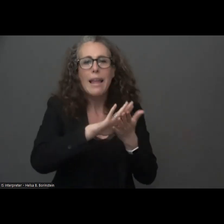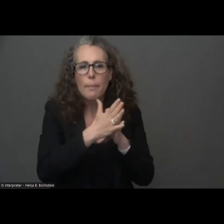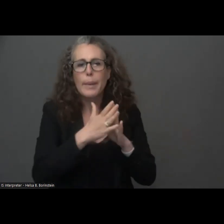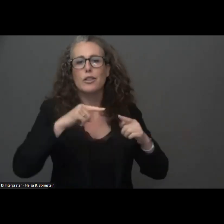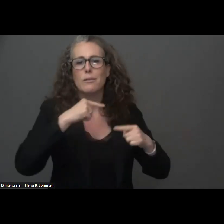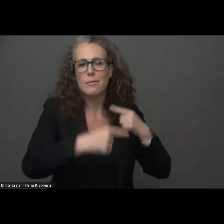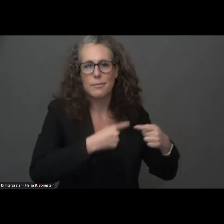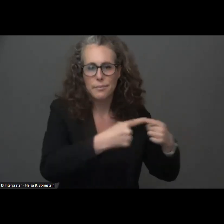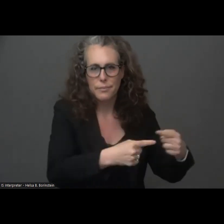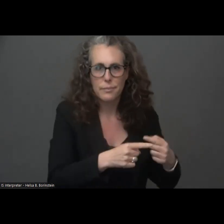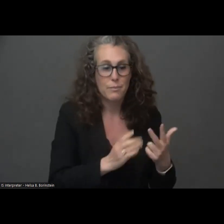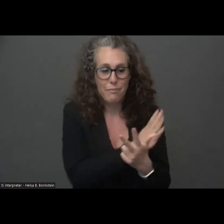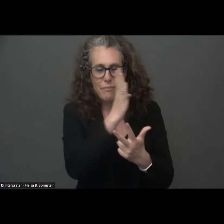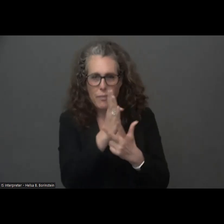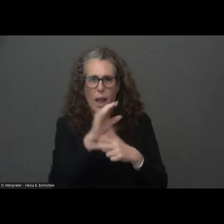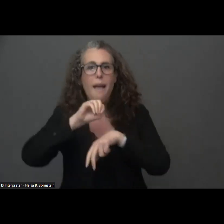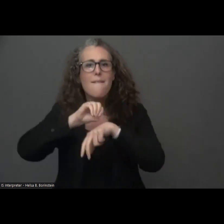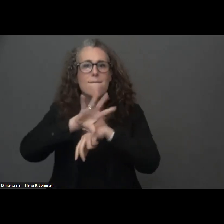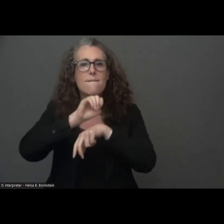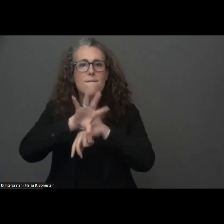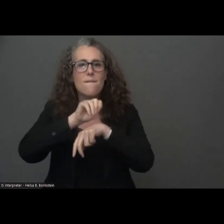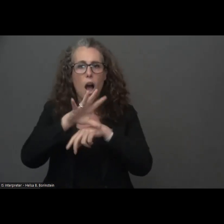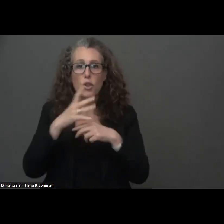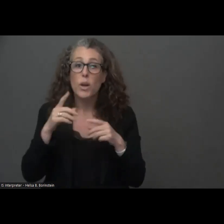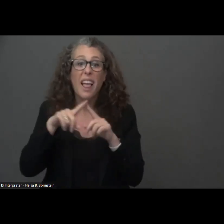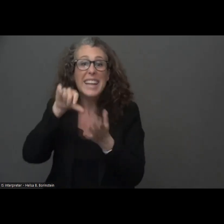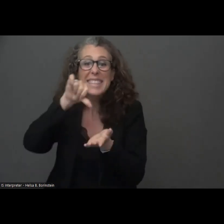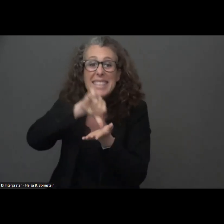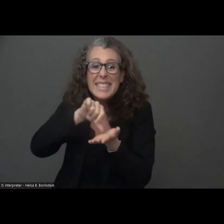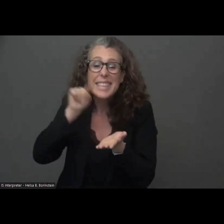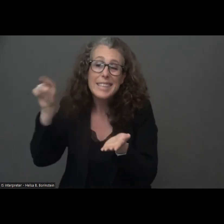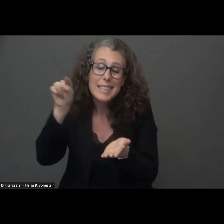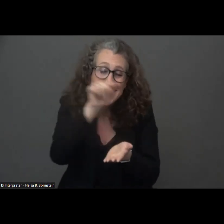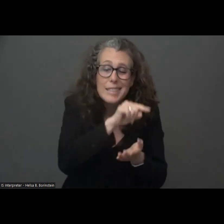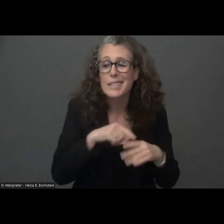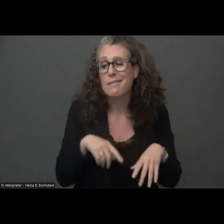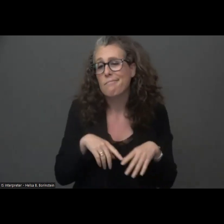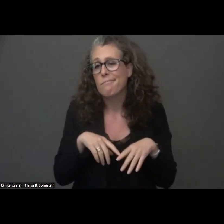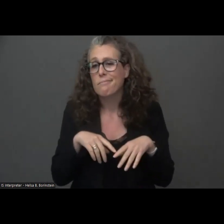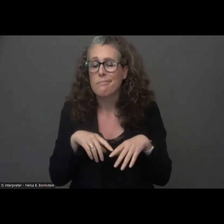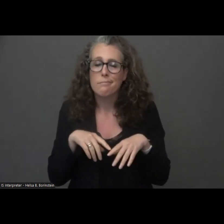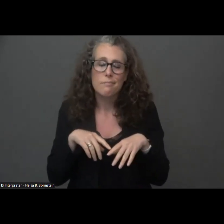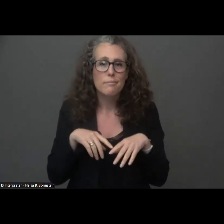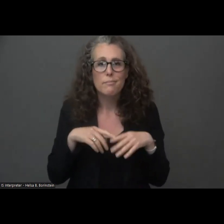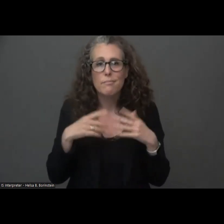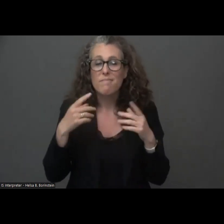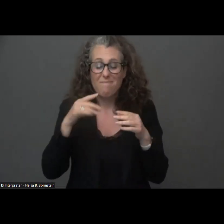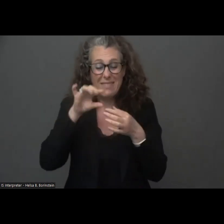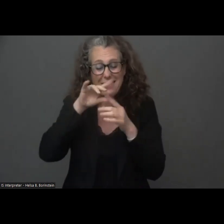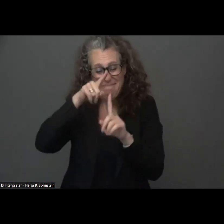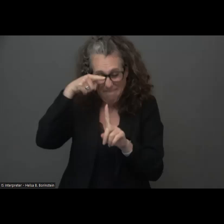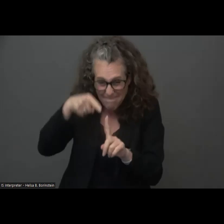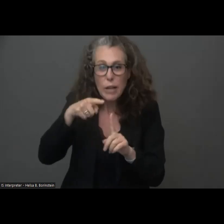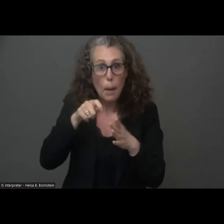on. That's around maturity models, working with smart cities around good practices, and particularly in the area of procurement, where we